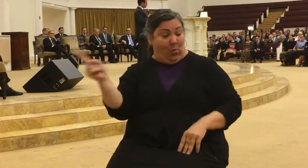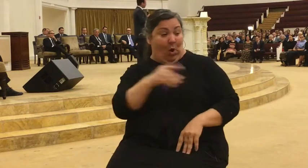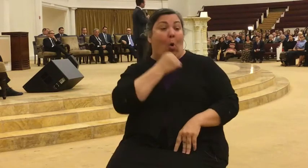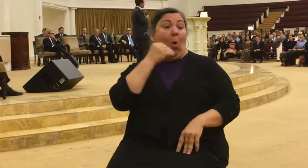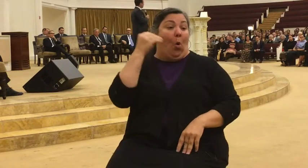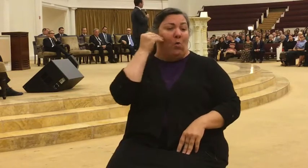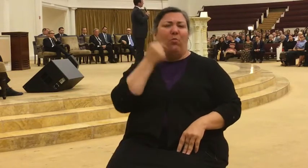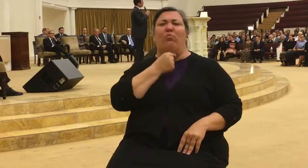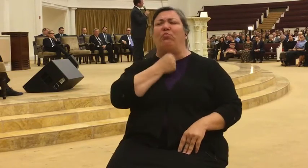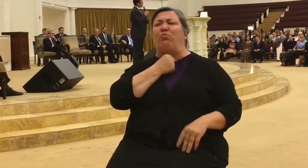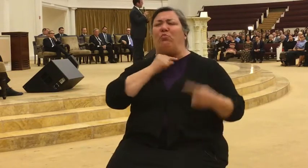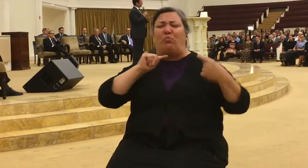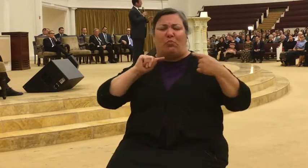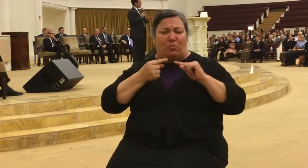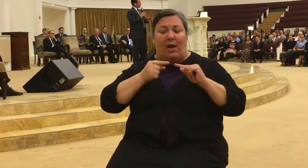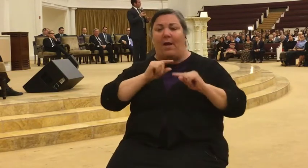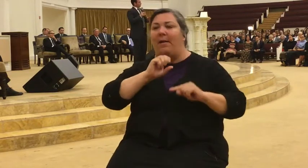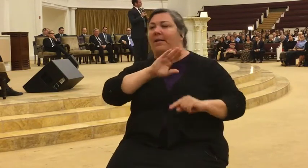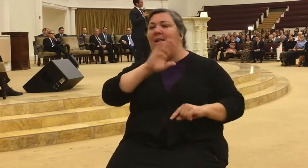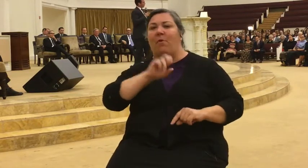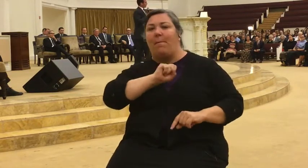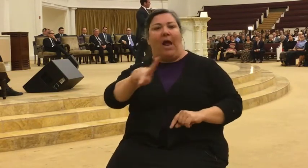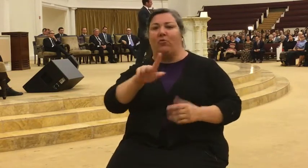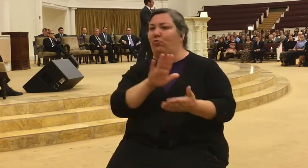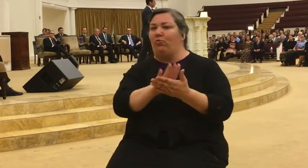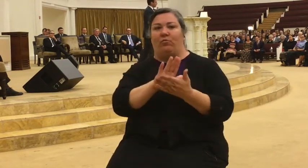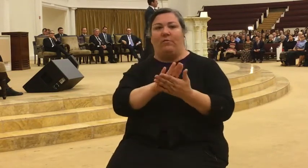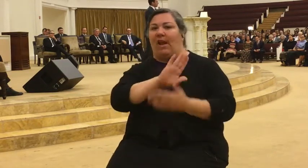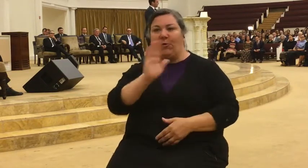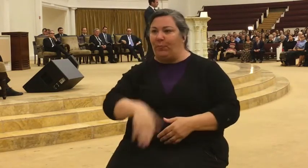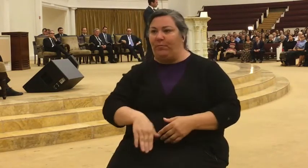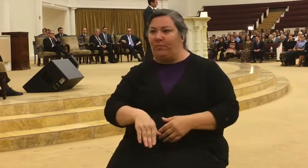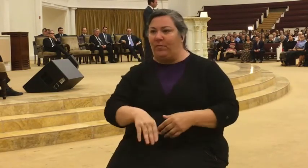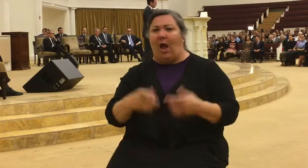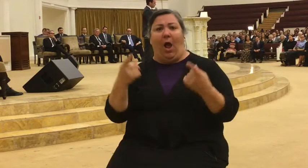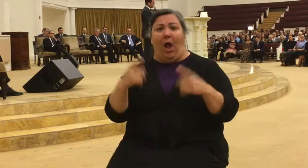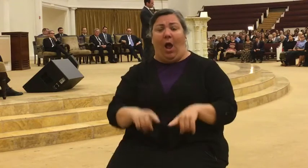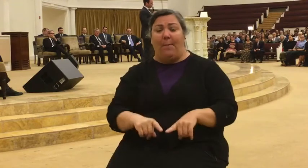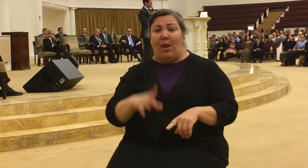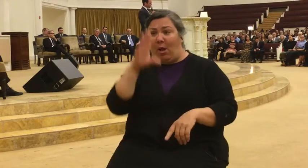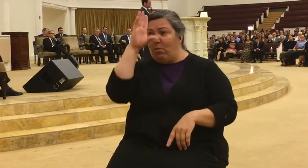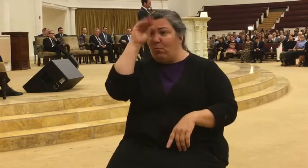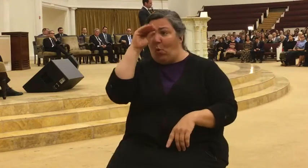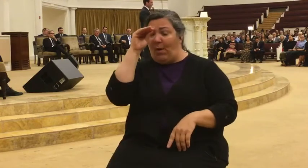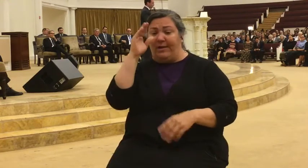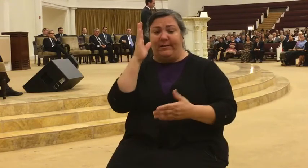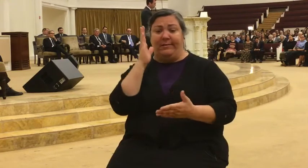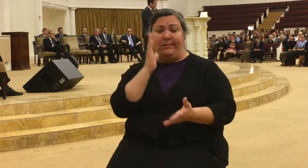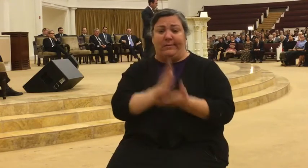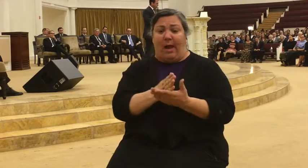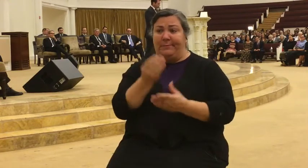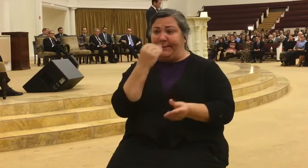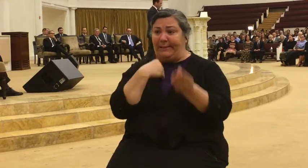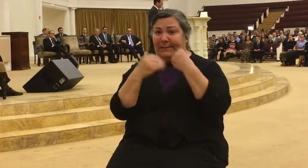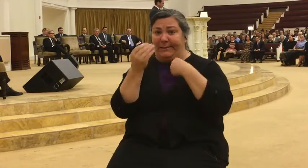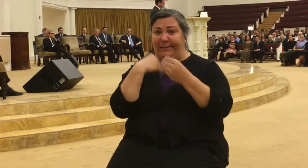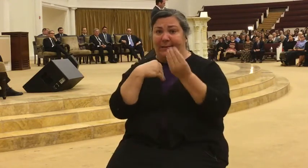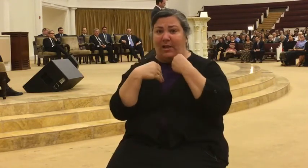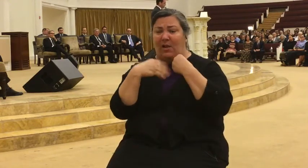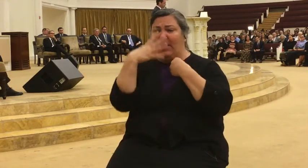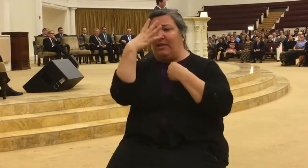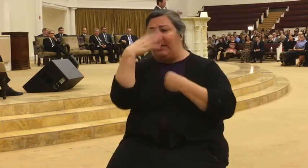back. For several months, the story goes that he stopped eating. He started sleeping for hours each day